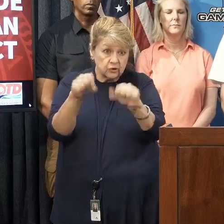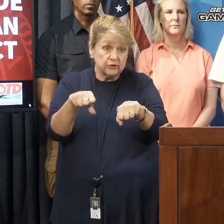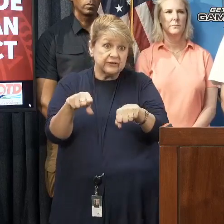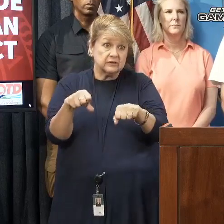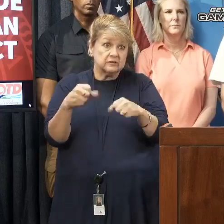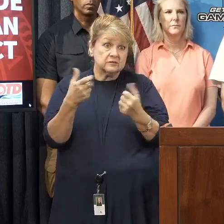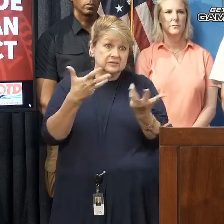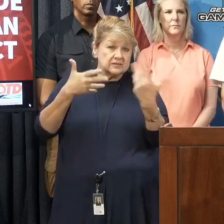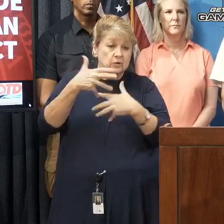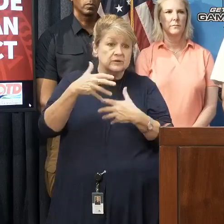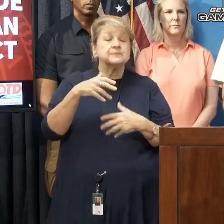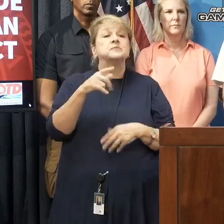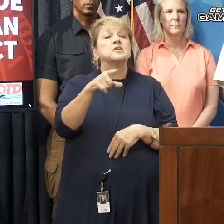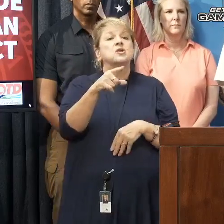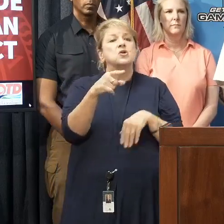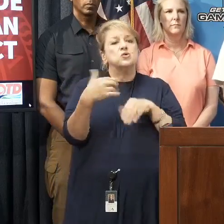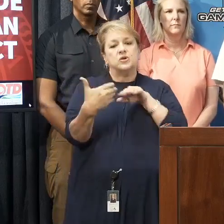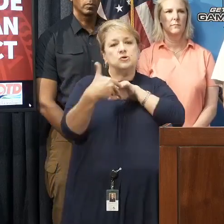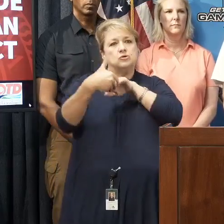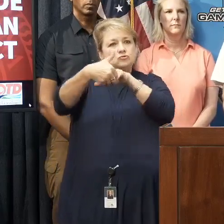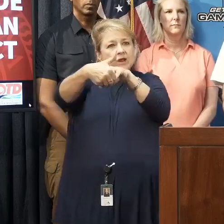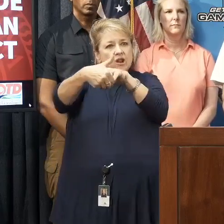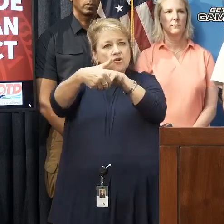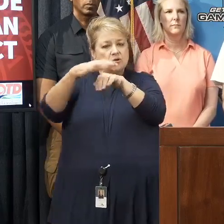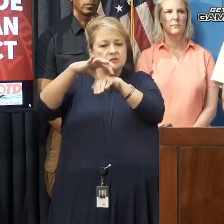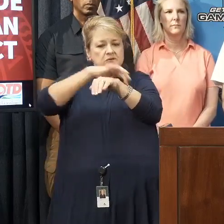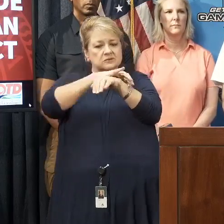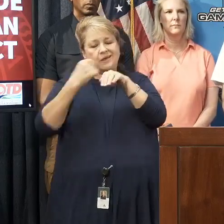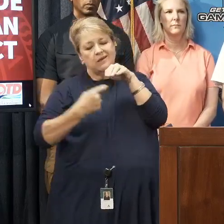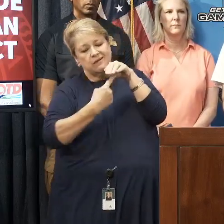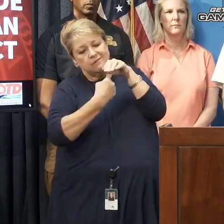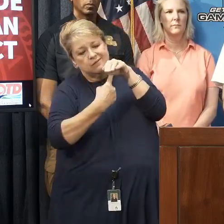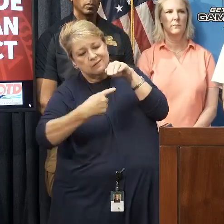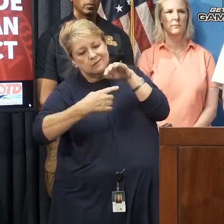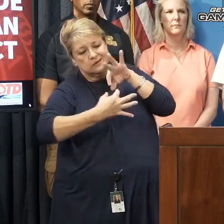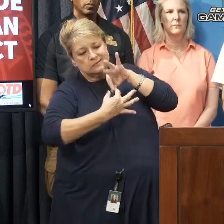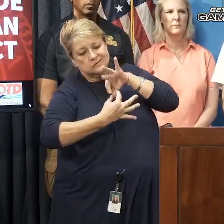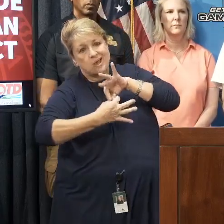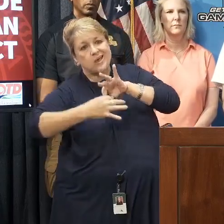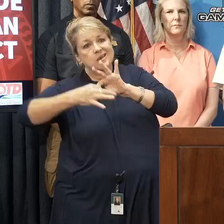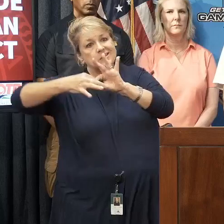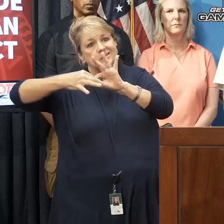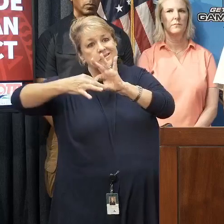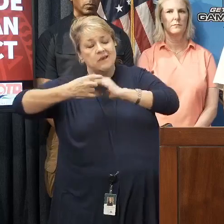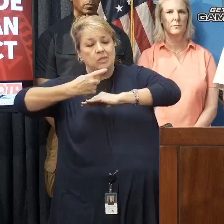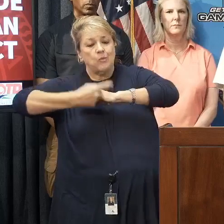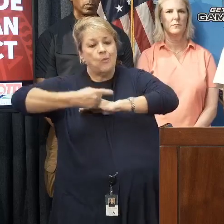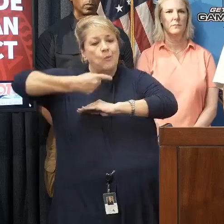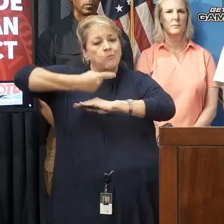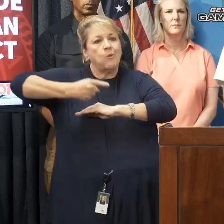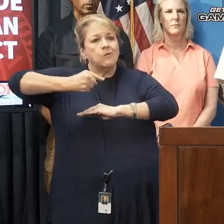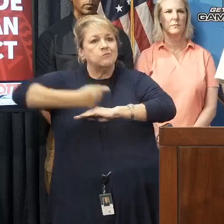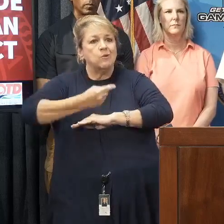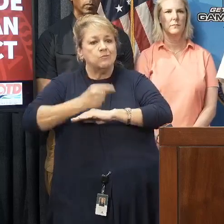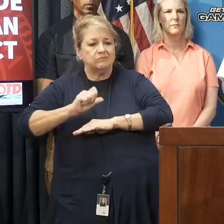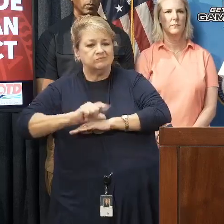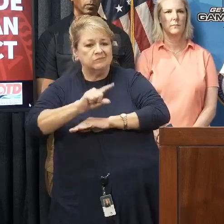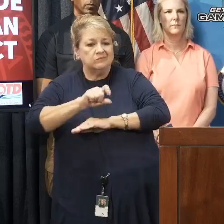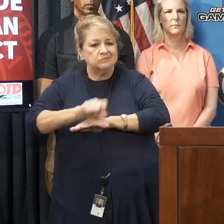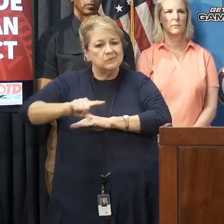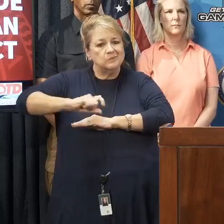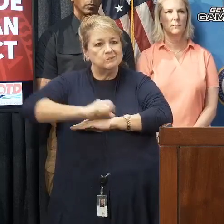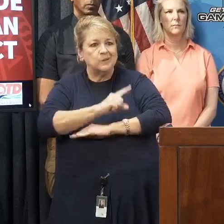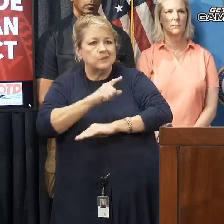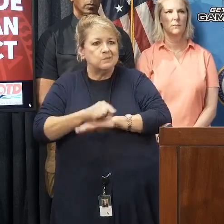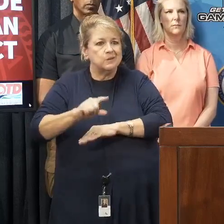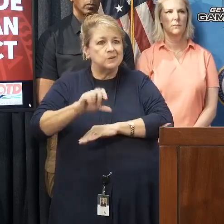Safety chains on trailers can also cause sparks that could lead to roadside fires. So we encourage drivers to inspect all